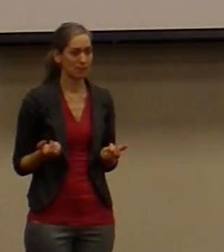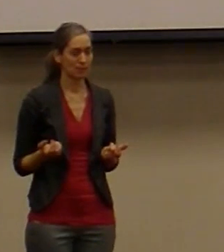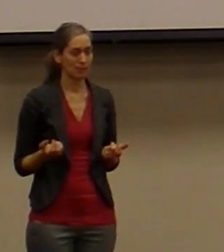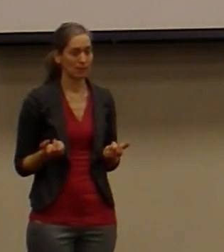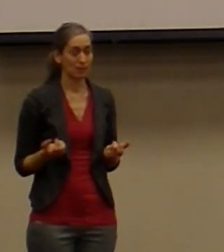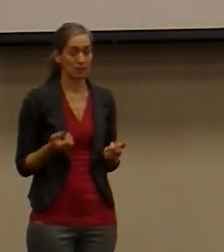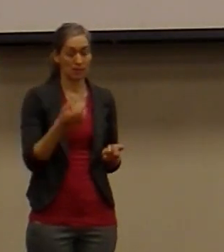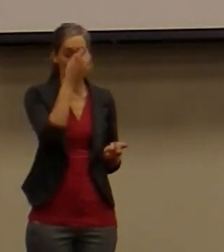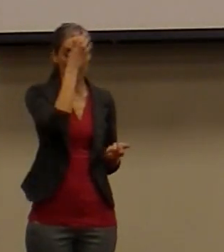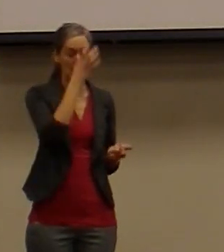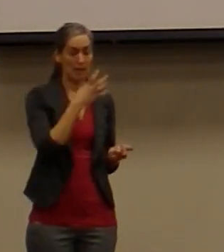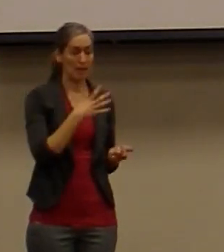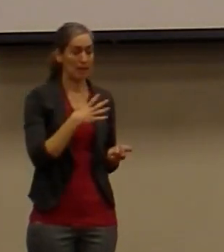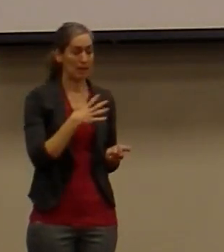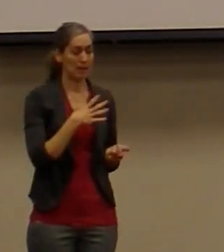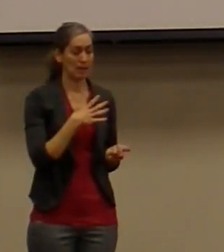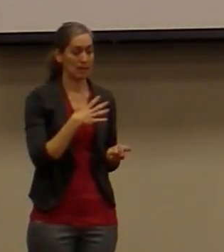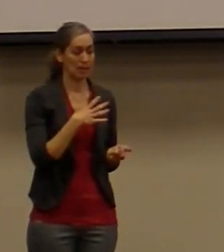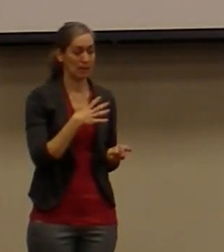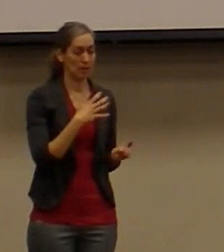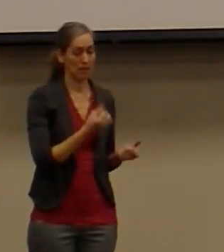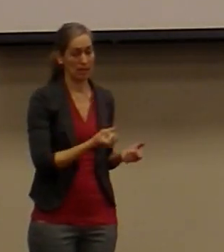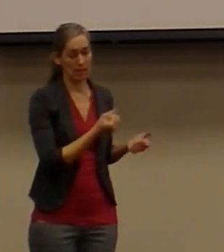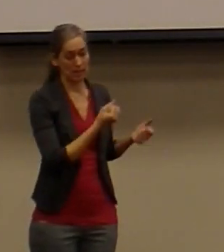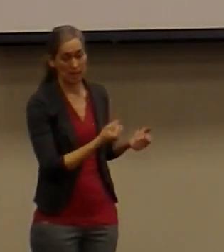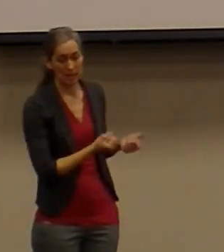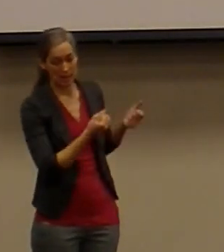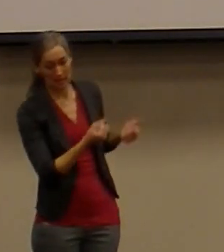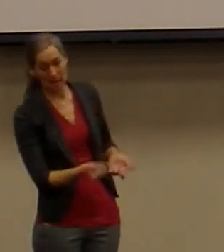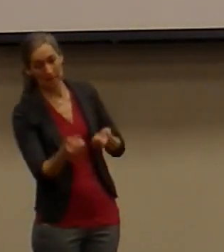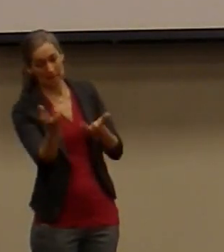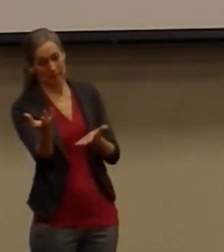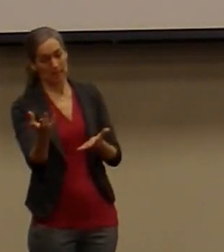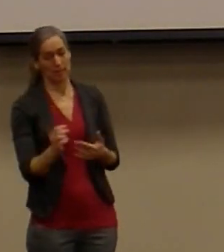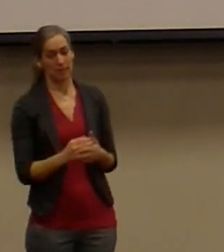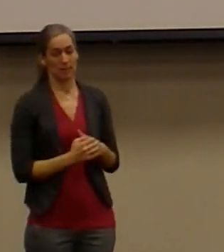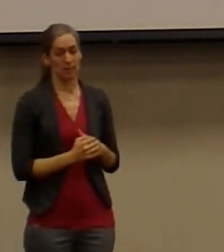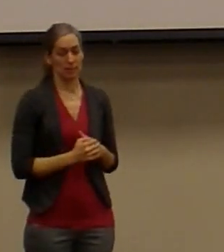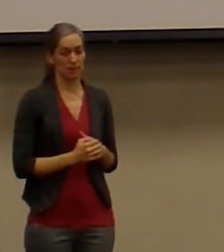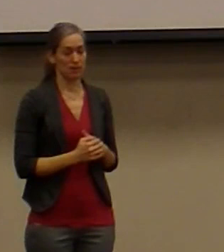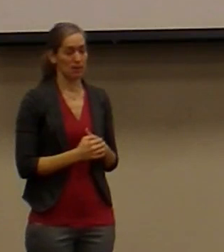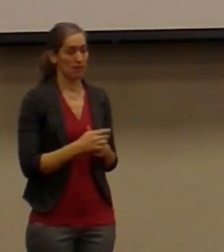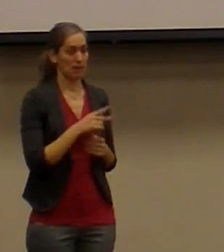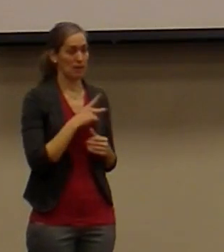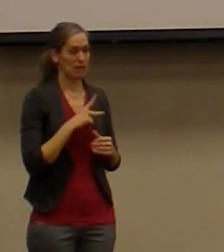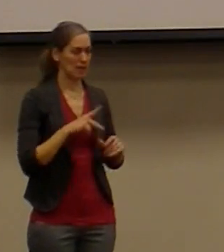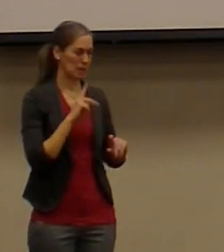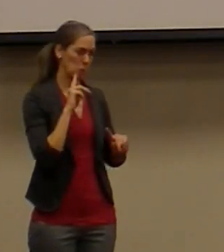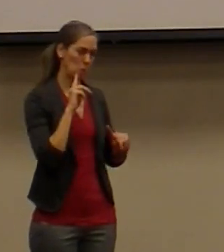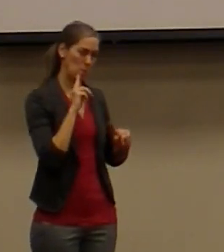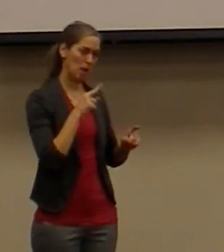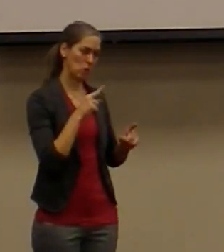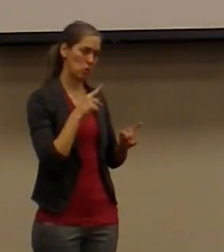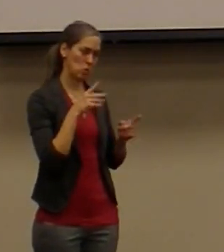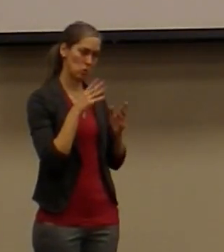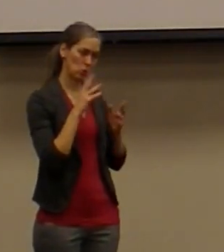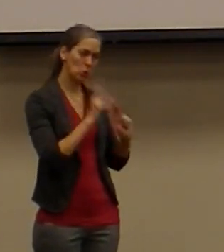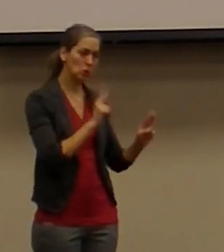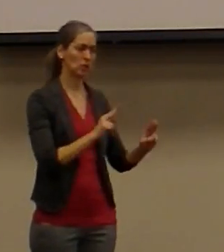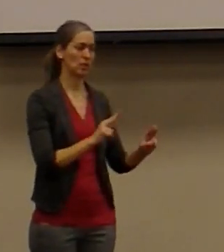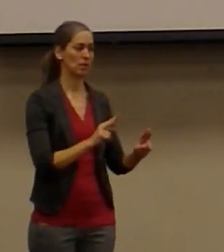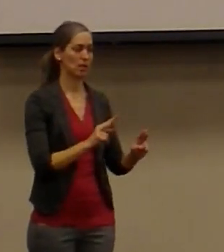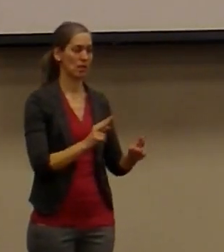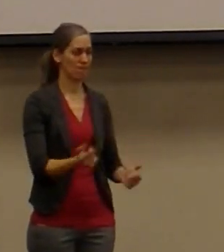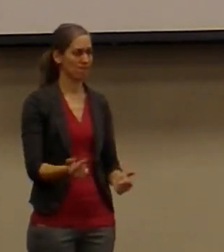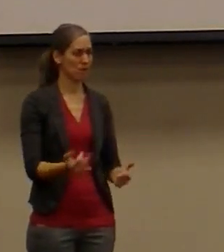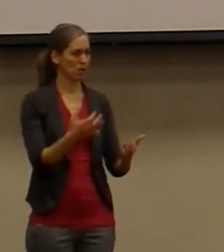these men are cast into this blazing furnace. The king's command was so urgent and the furnace so